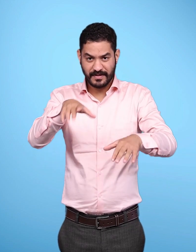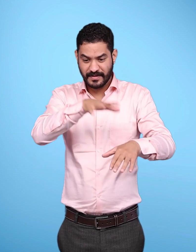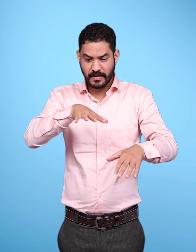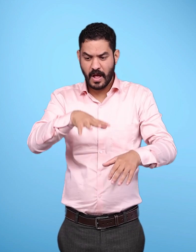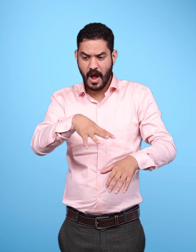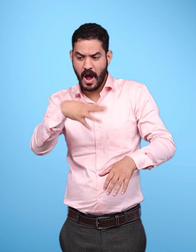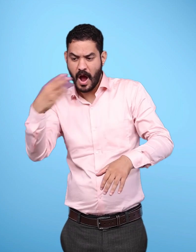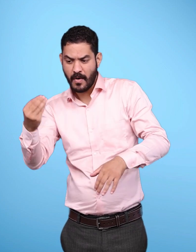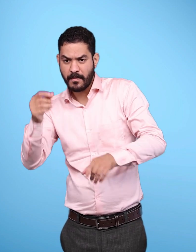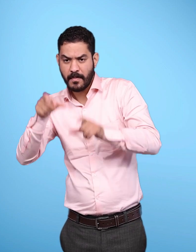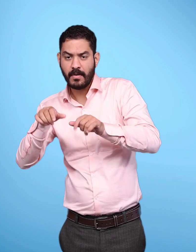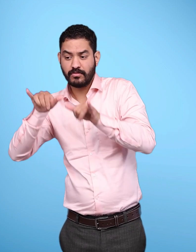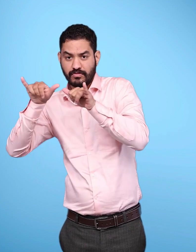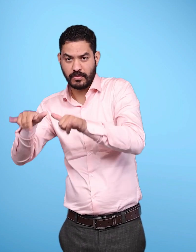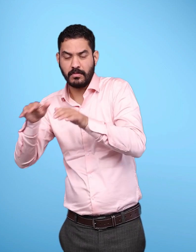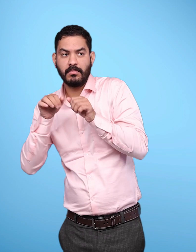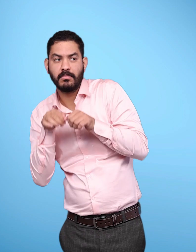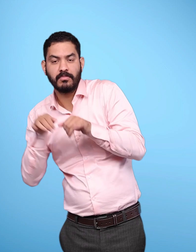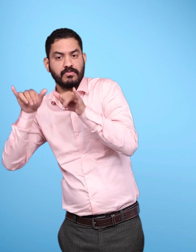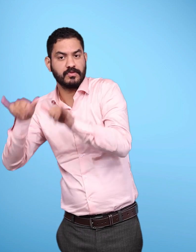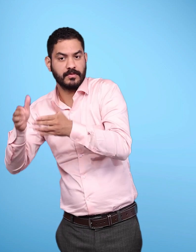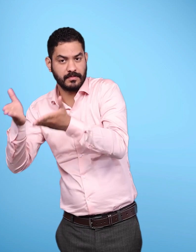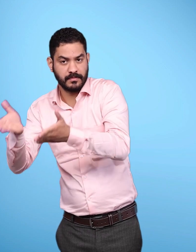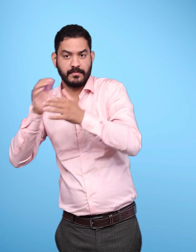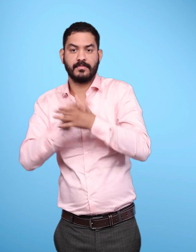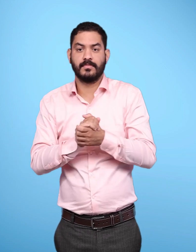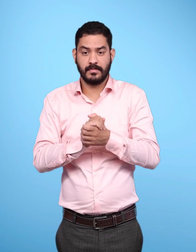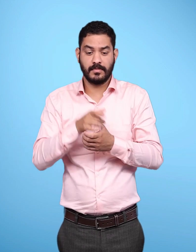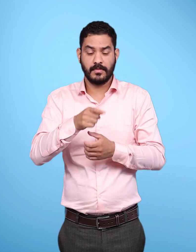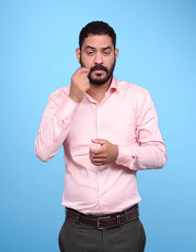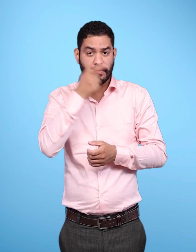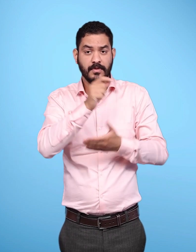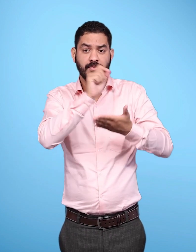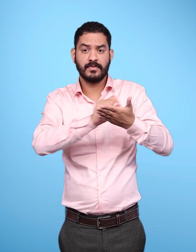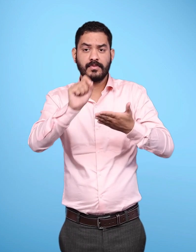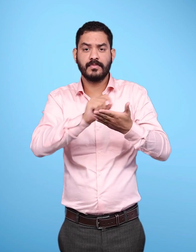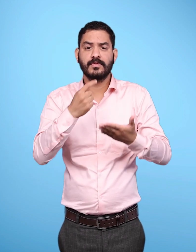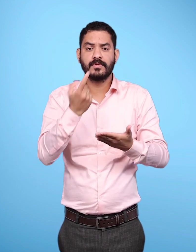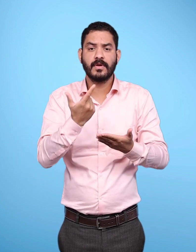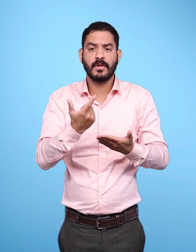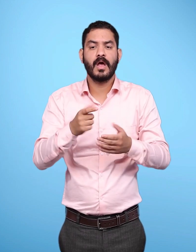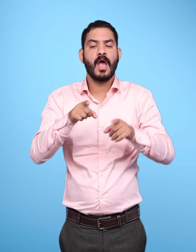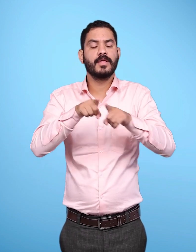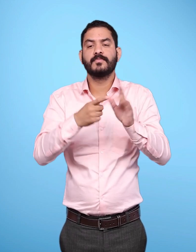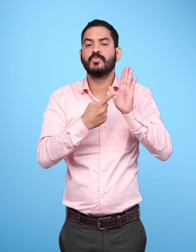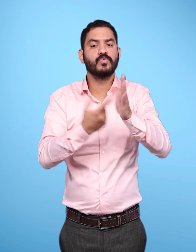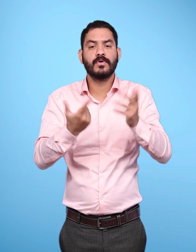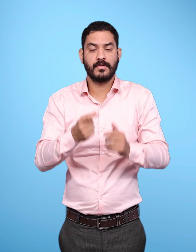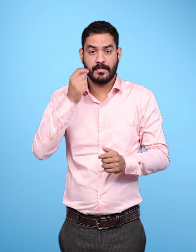They were expected to live on the outskirts of the city. He writes, if such a man enters a town or